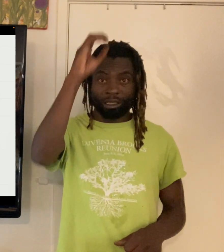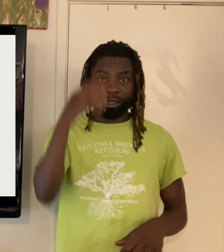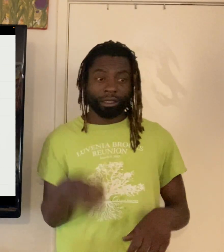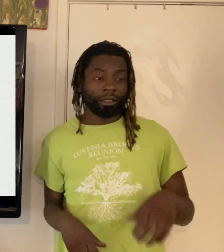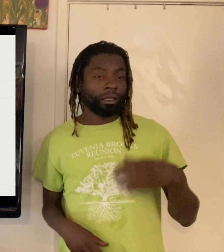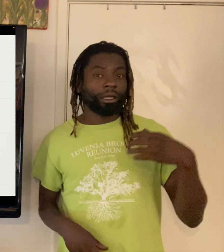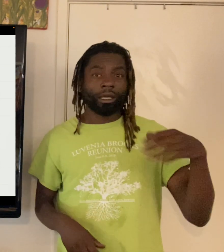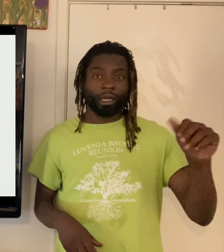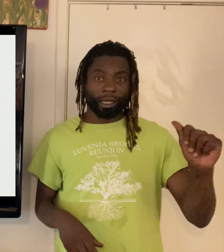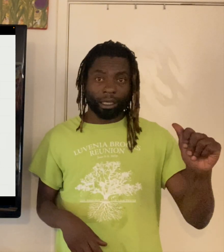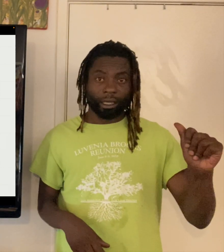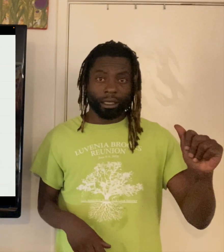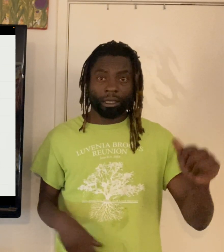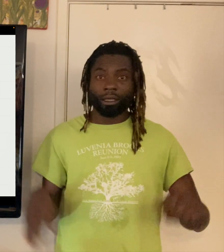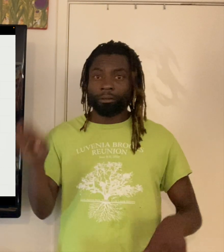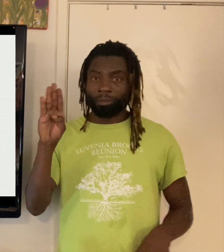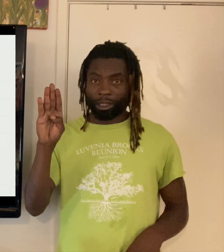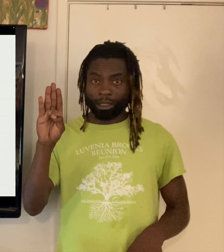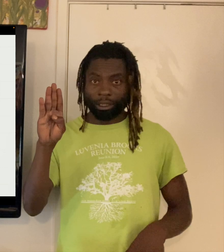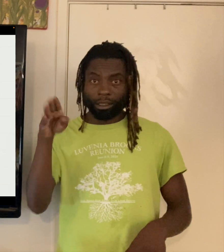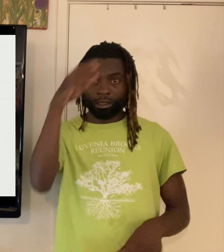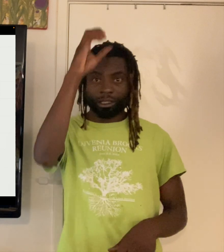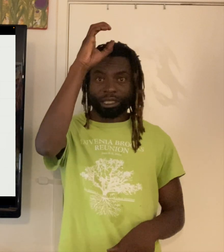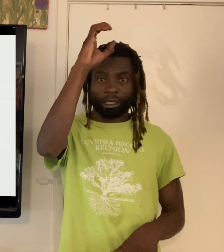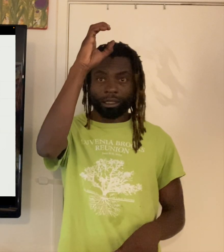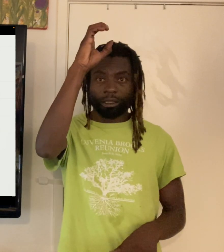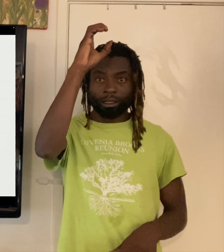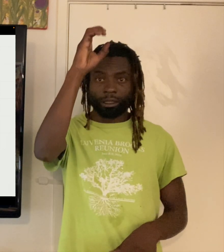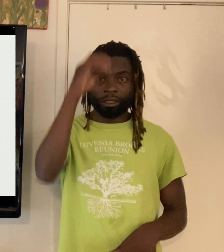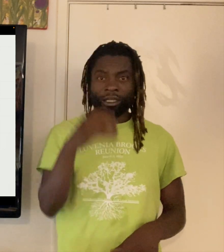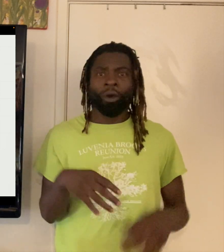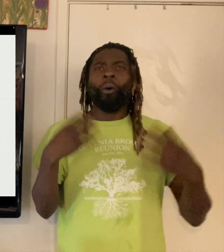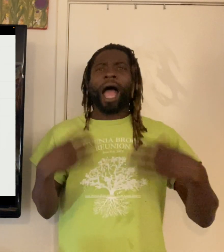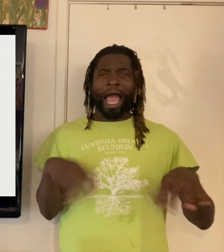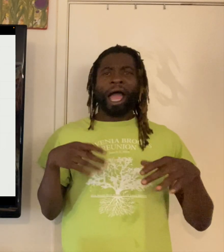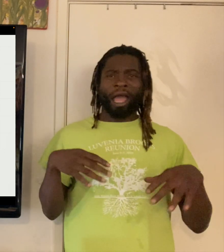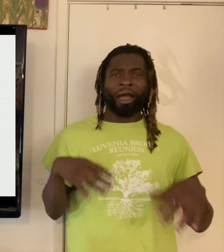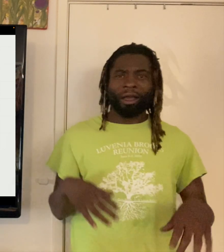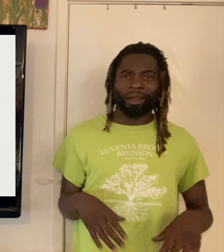C. A, B, C.